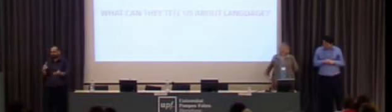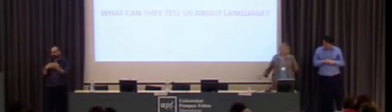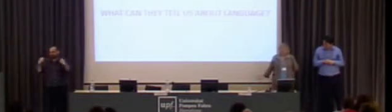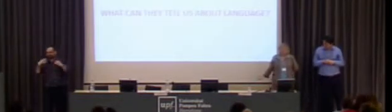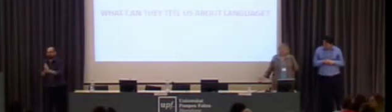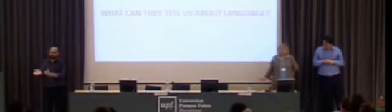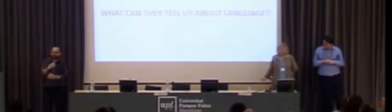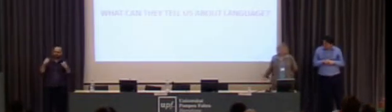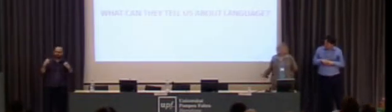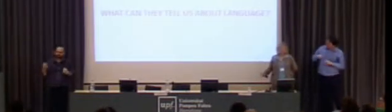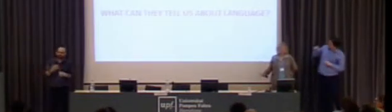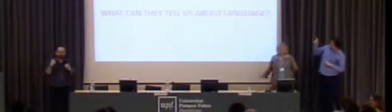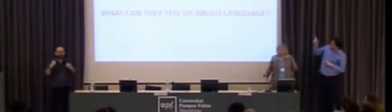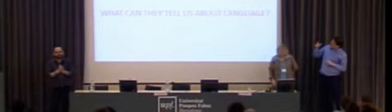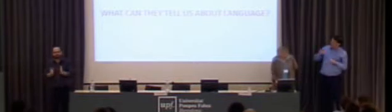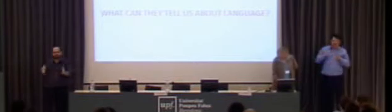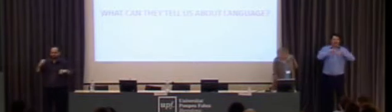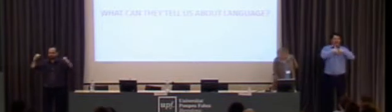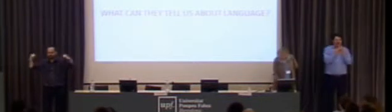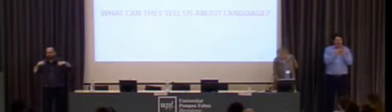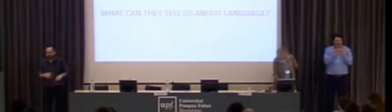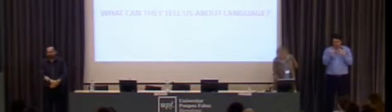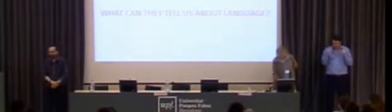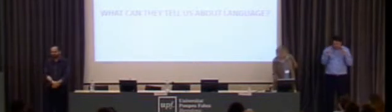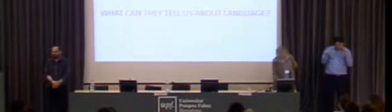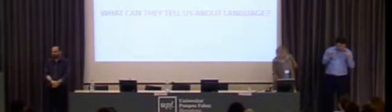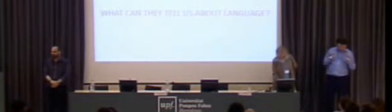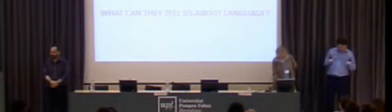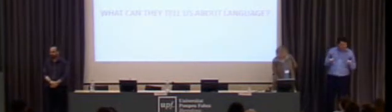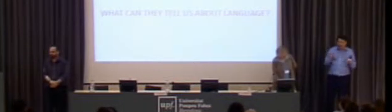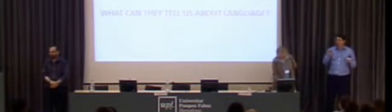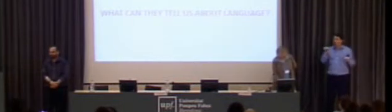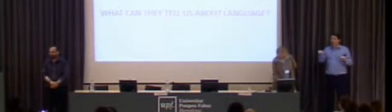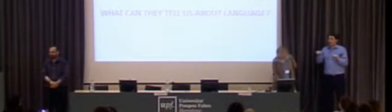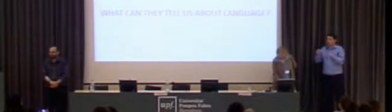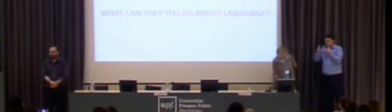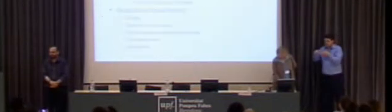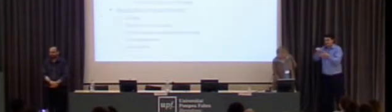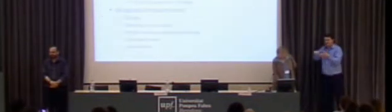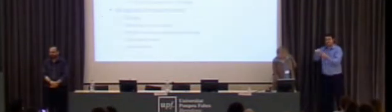And also, what can these impairments tell us about language generally?